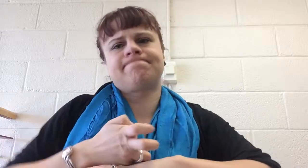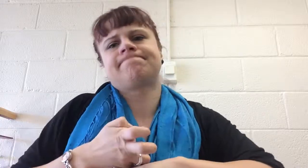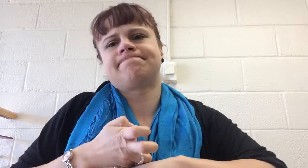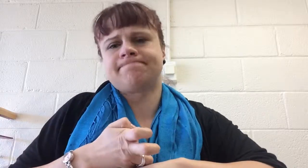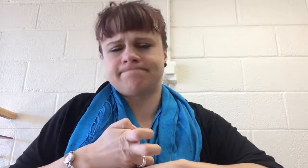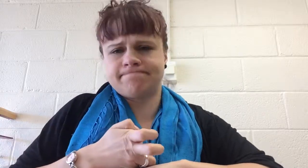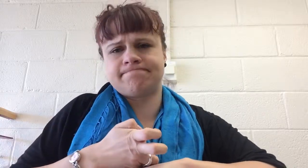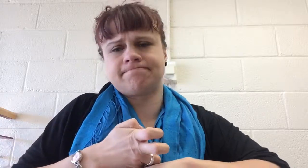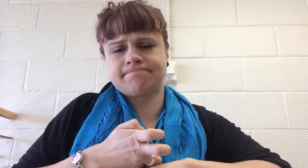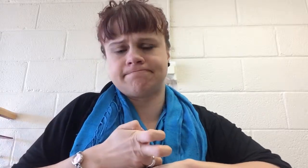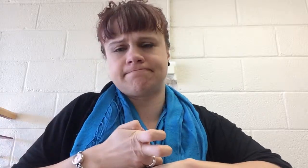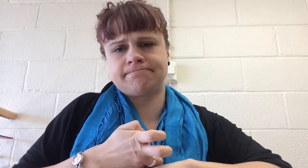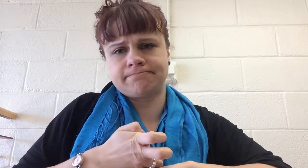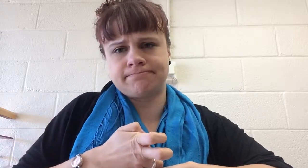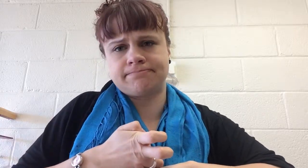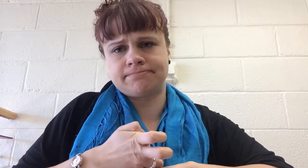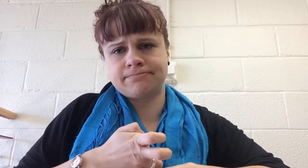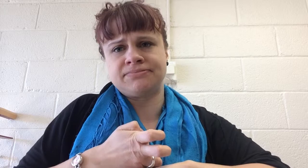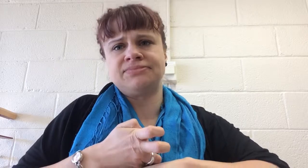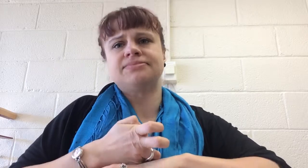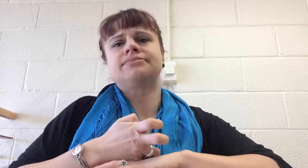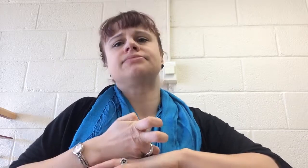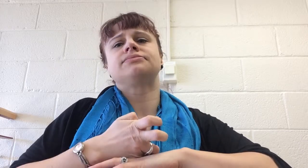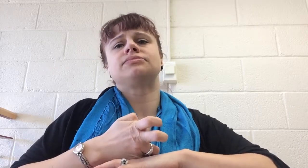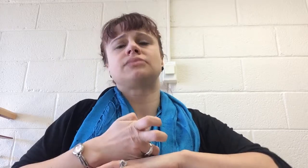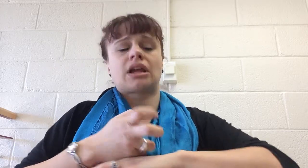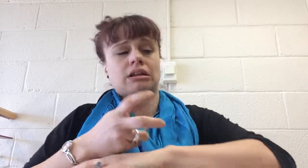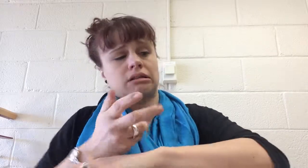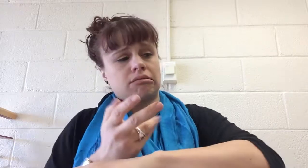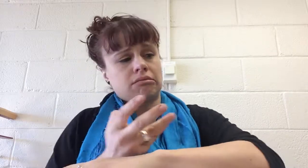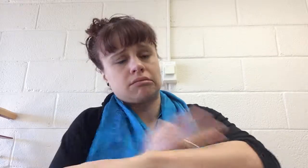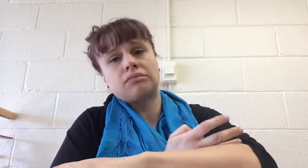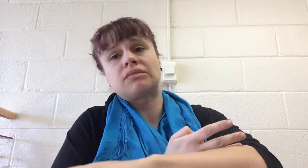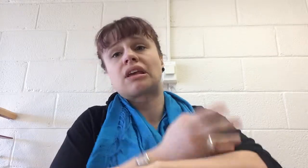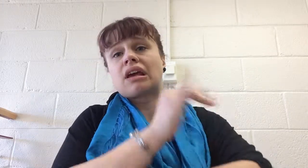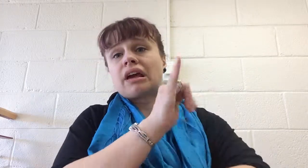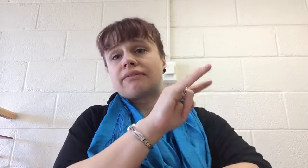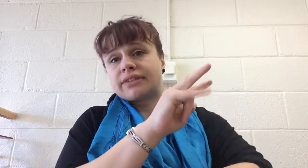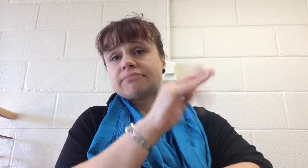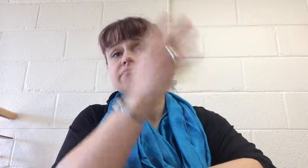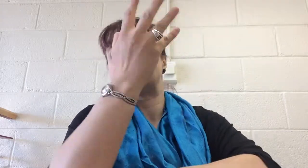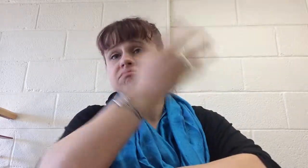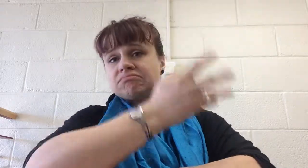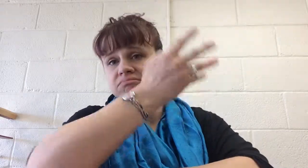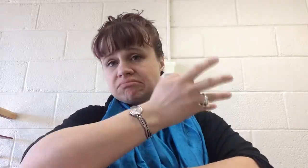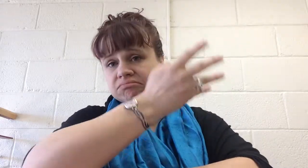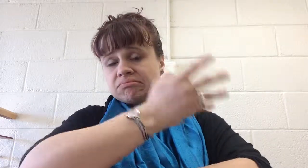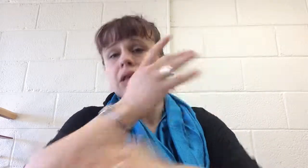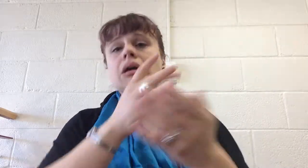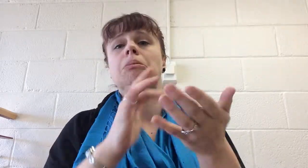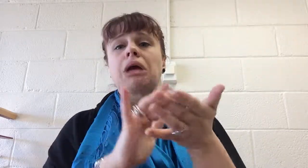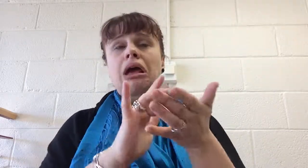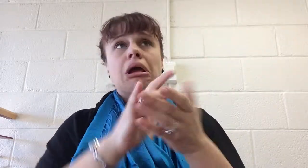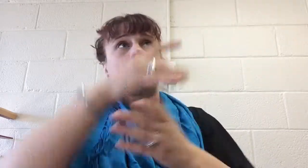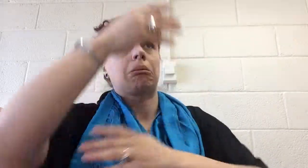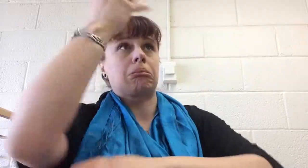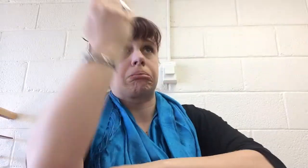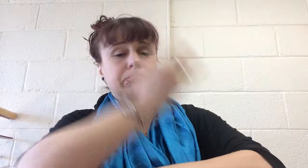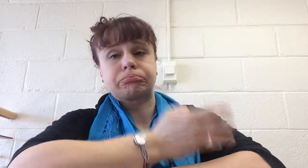chest. He put the needle in my arm, hooked me up to the IV, put the medication in the drip bag. I think I started to say something, I